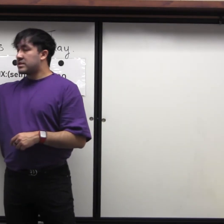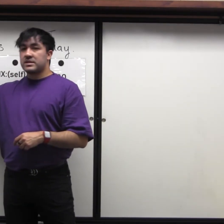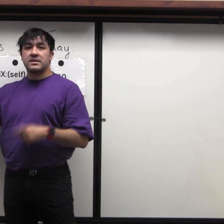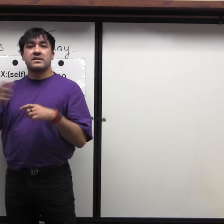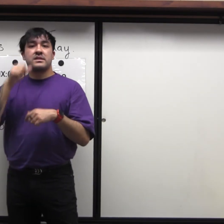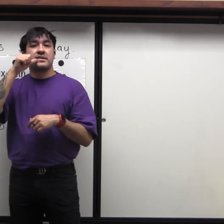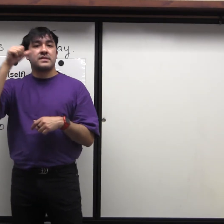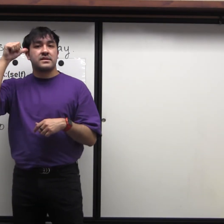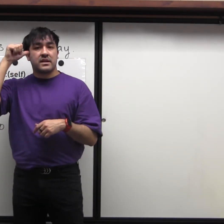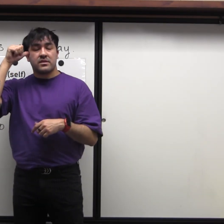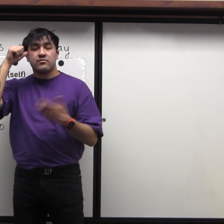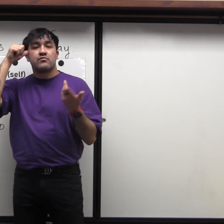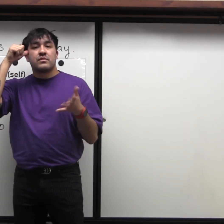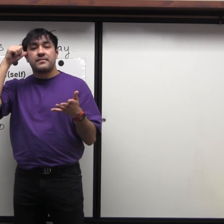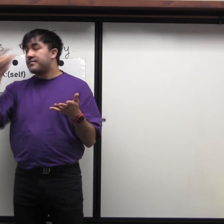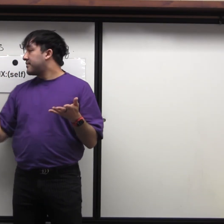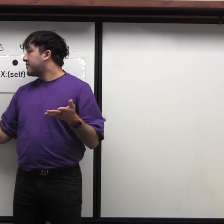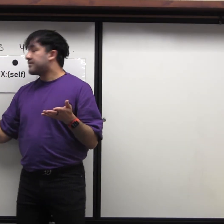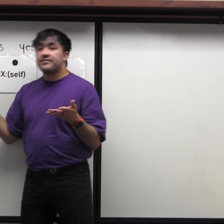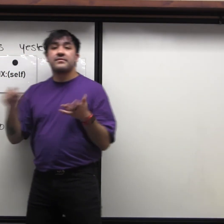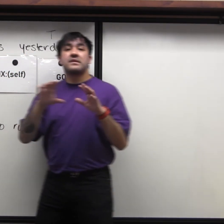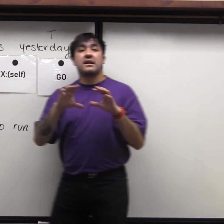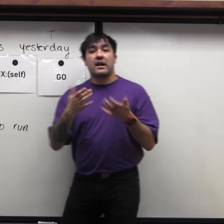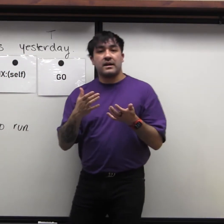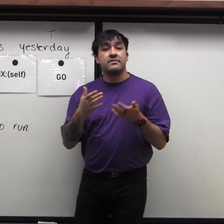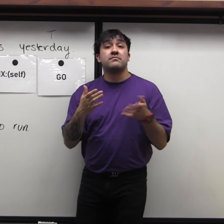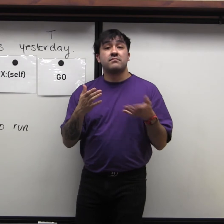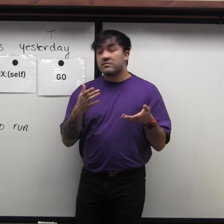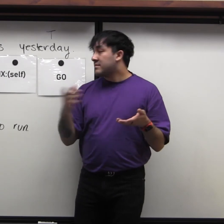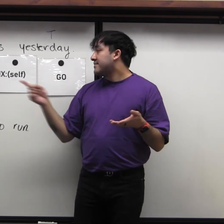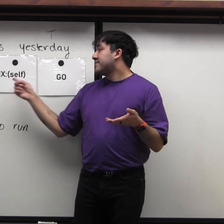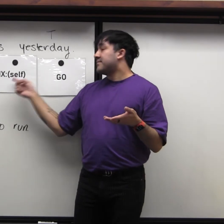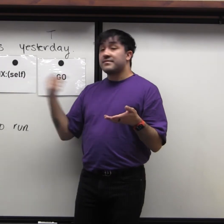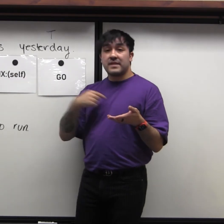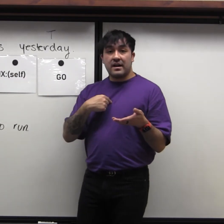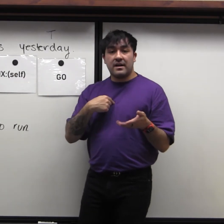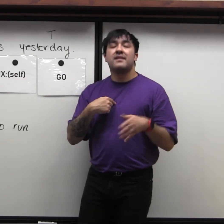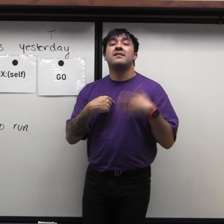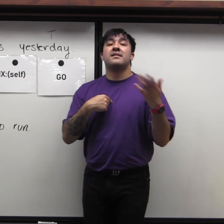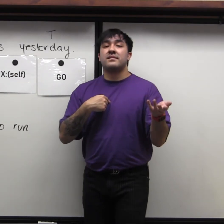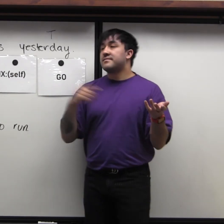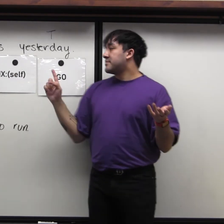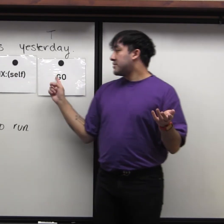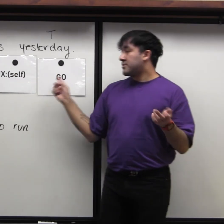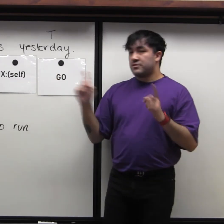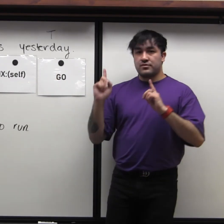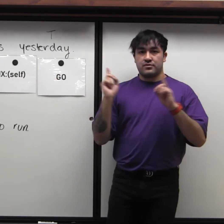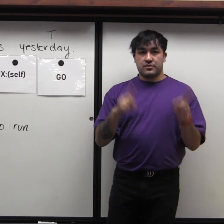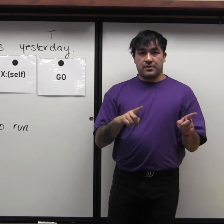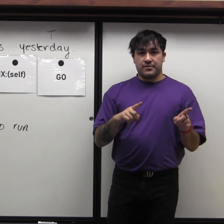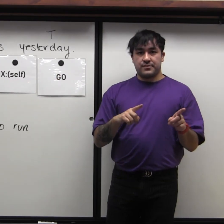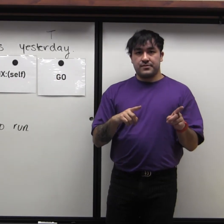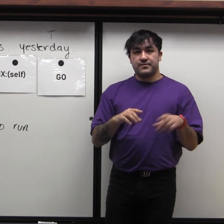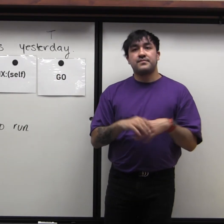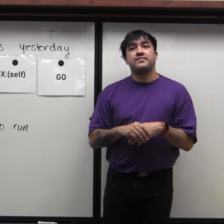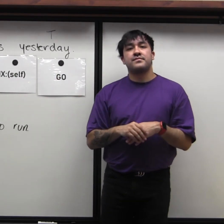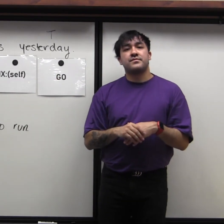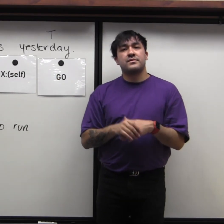time, yesterday. So, what about yesterday? Class, what about yesterday? I, and what about that? I went, or I go.